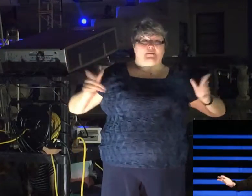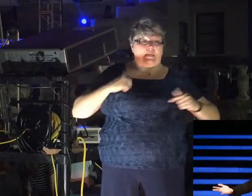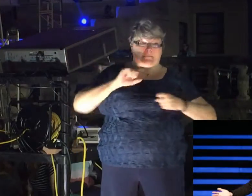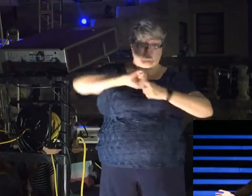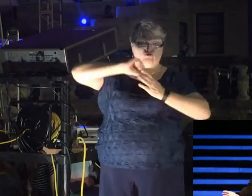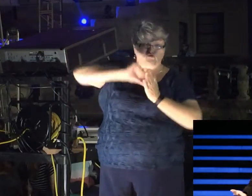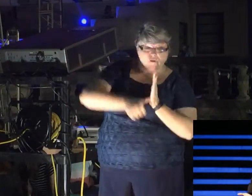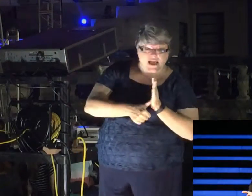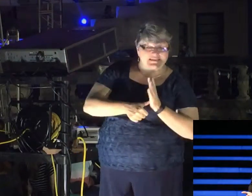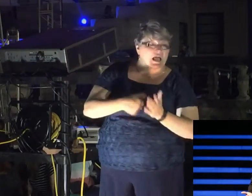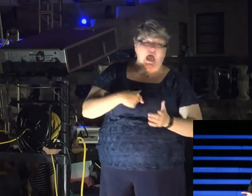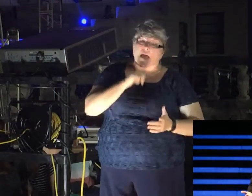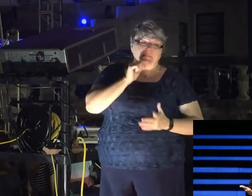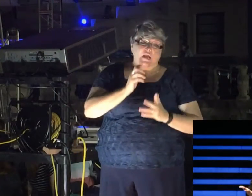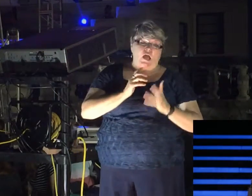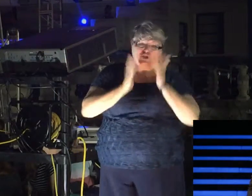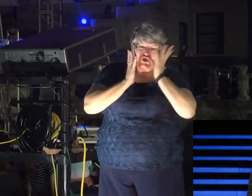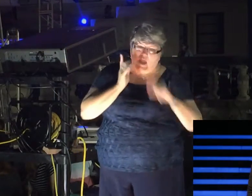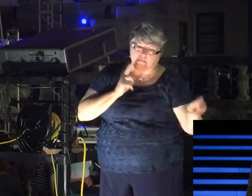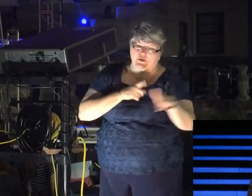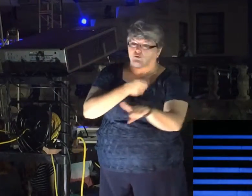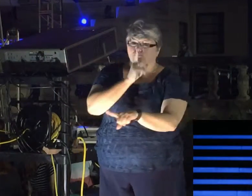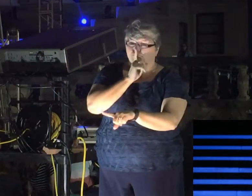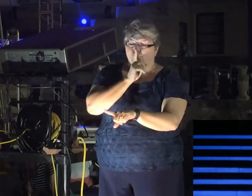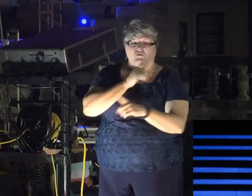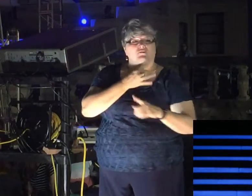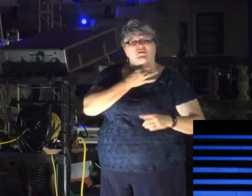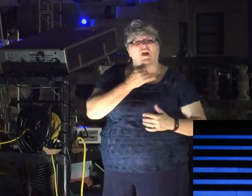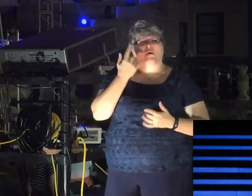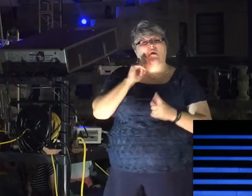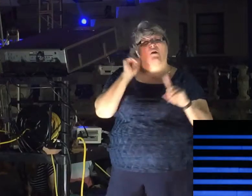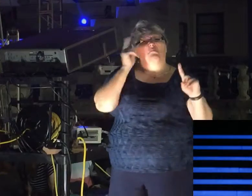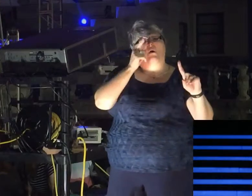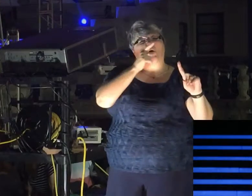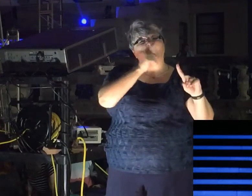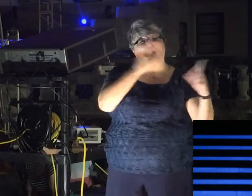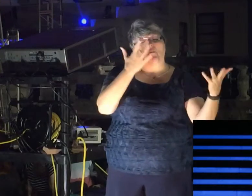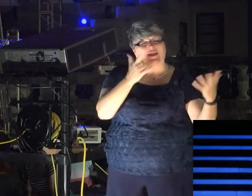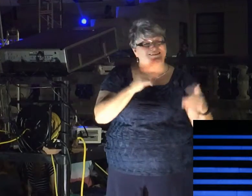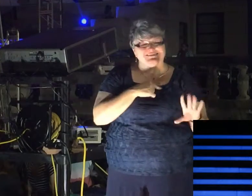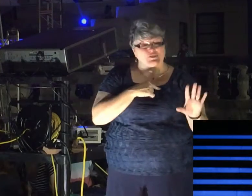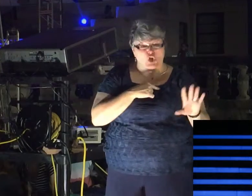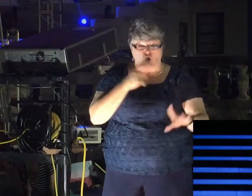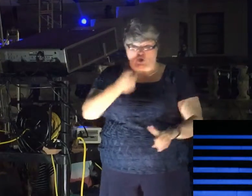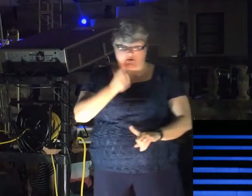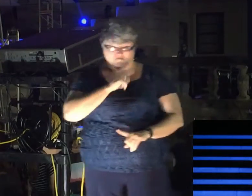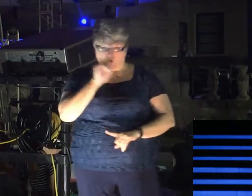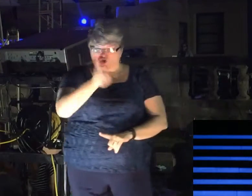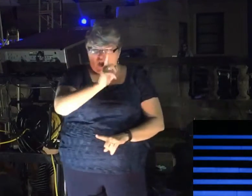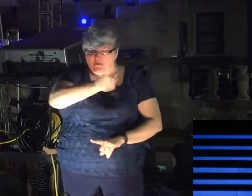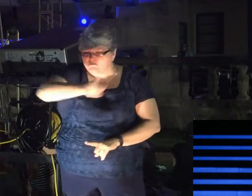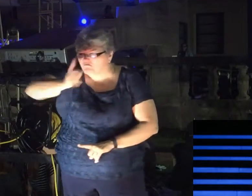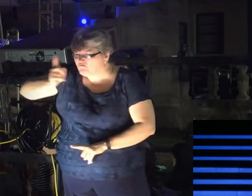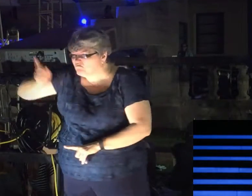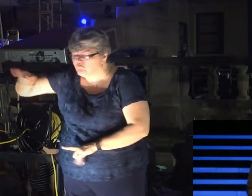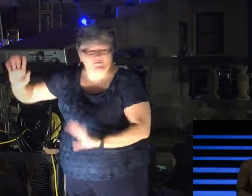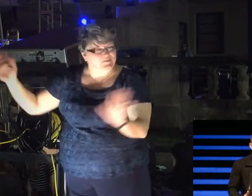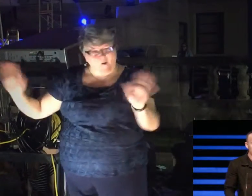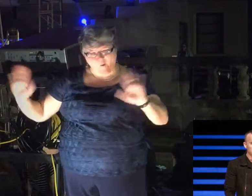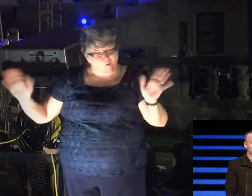you. Because let me stress to this, I'm not shaming you tonight. If you're wondering where this talk's going, where I'm going to go, and so to